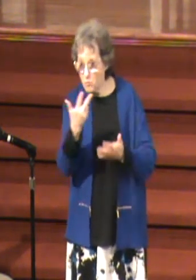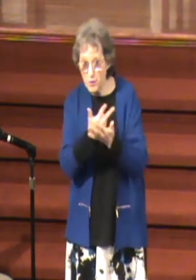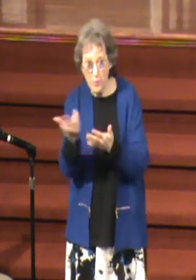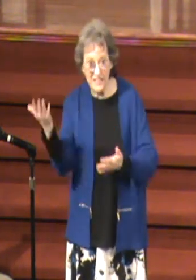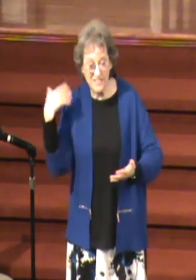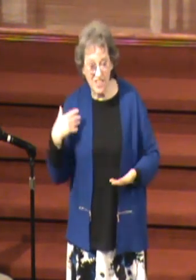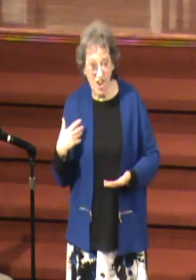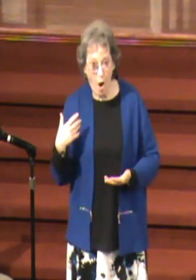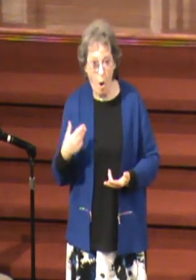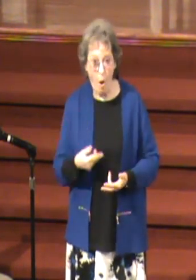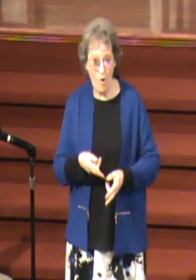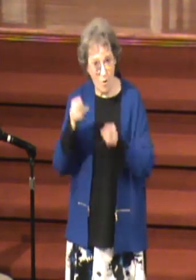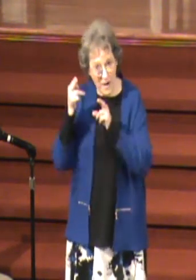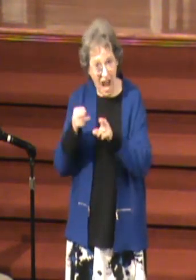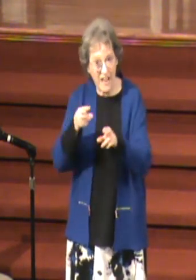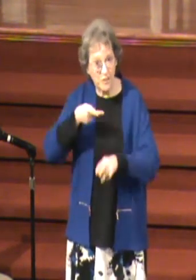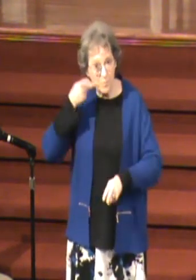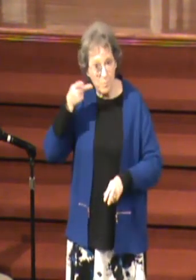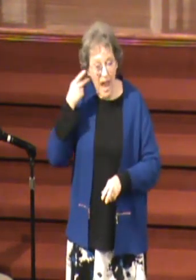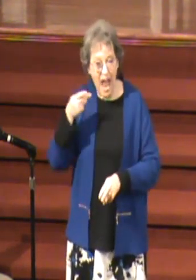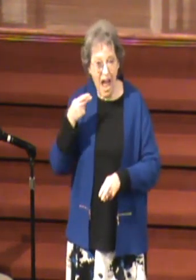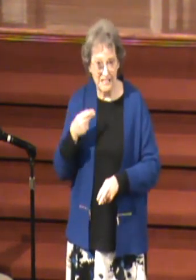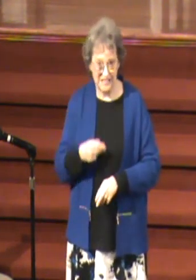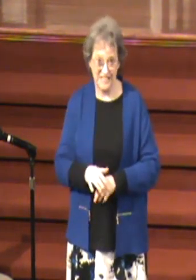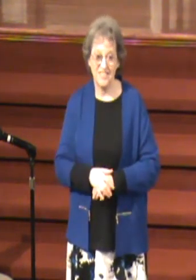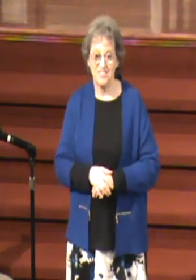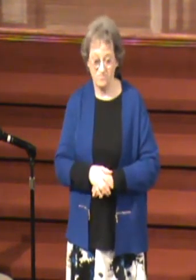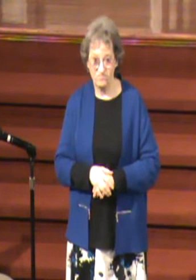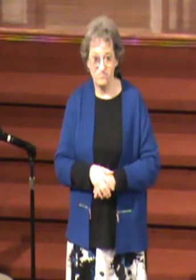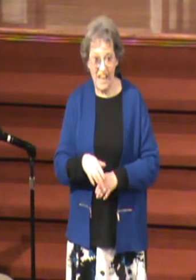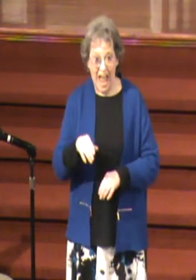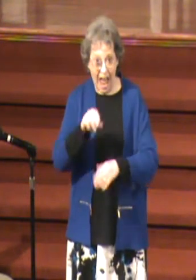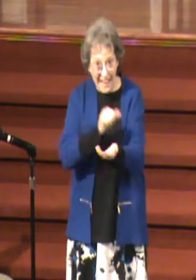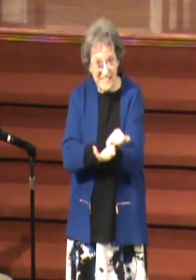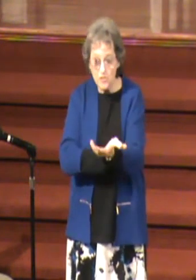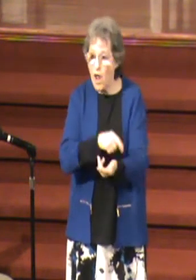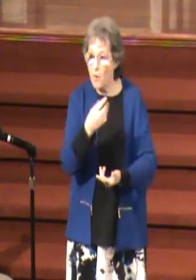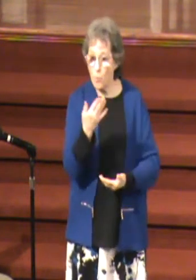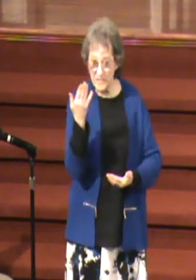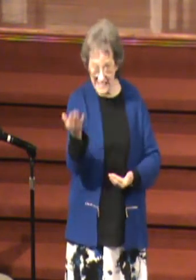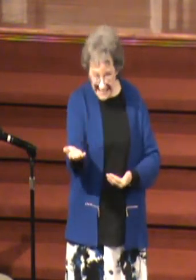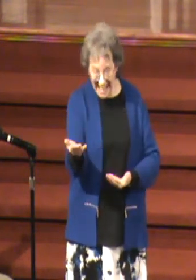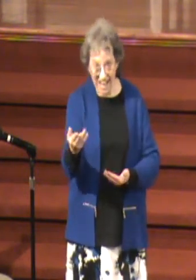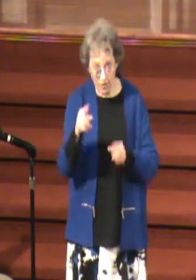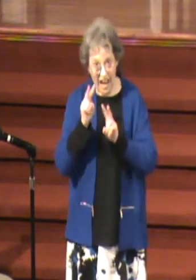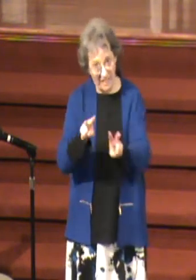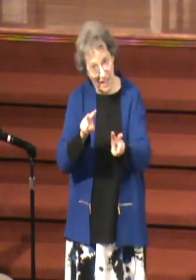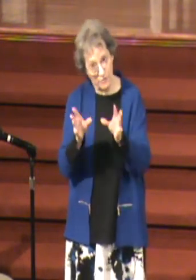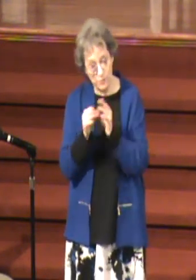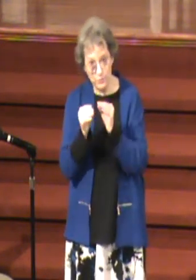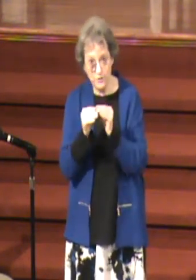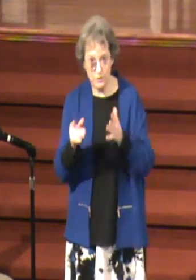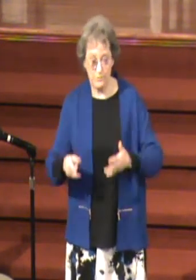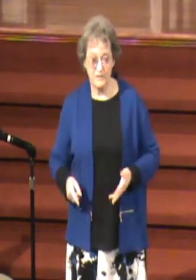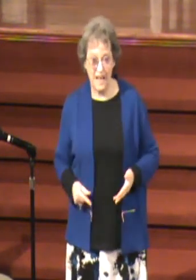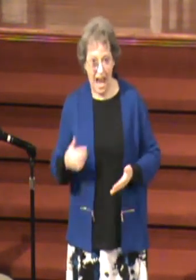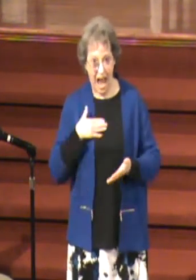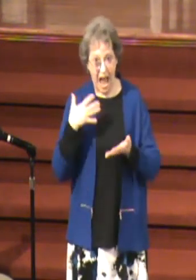memorial service for Pat Crosby, and Antionette was there at the funeral service. And I got an opportunity to talk to her for a